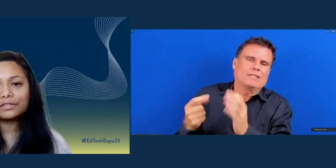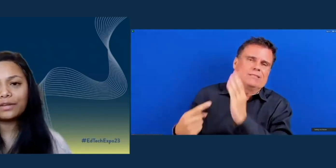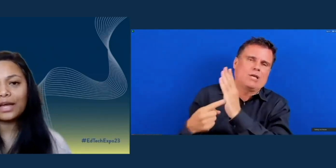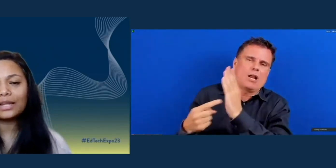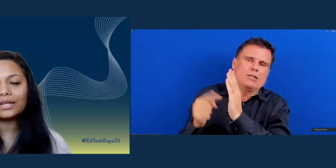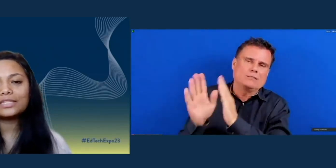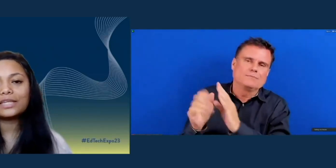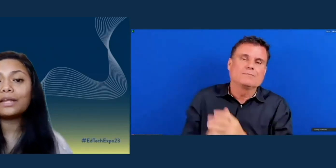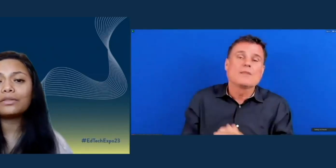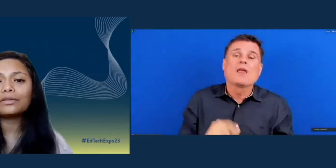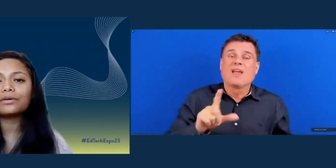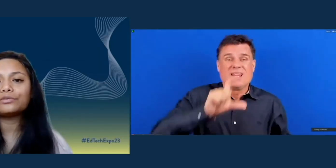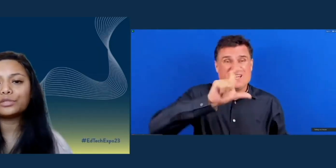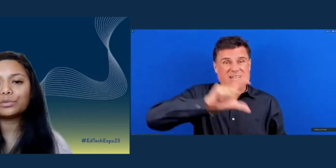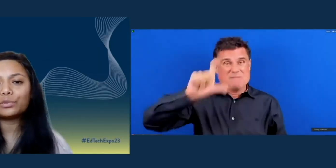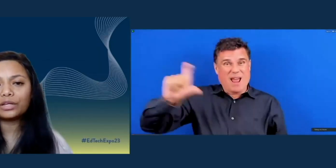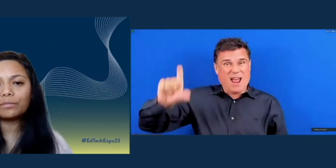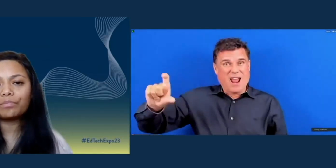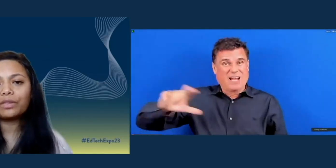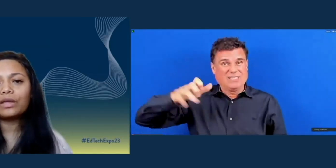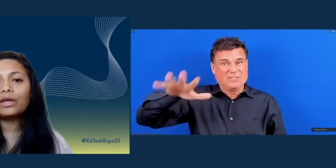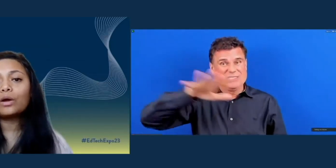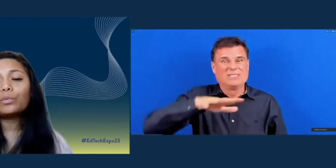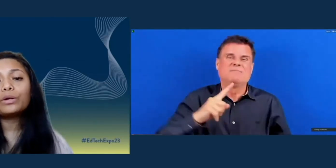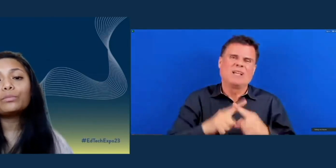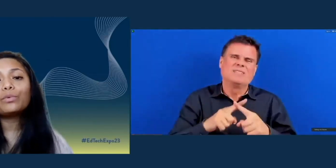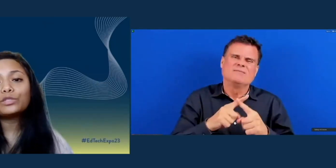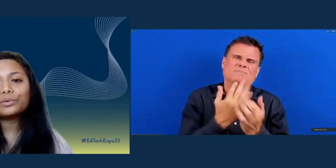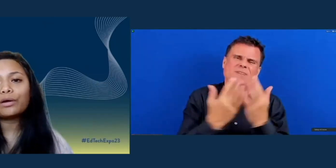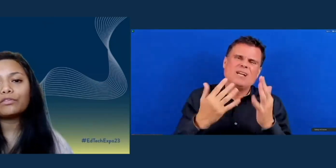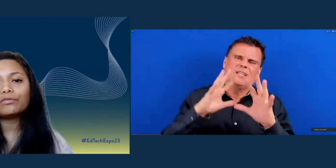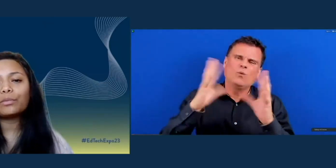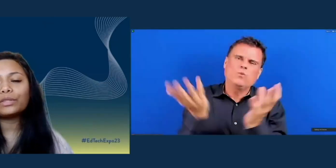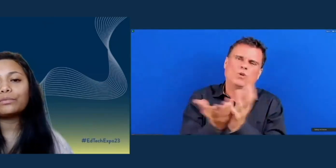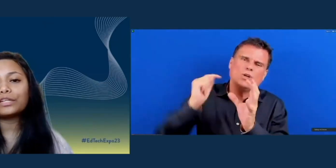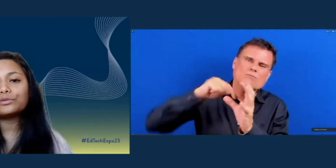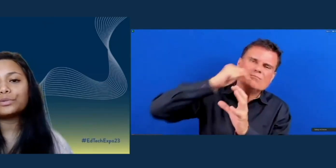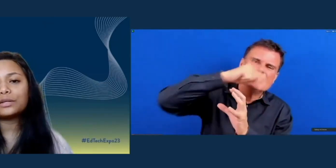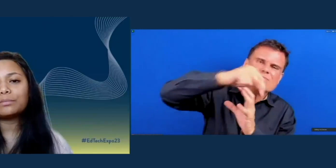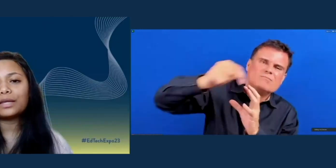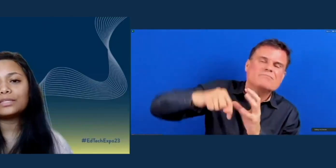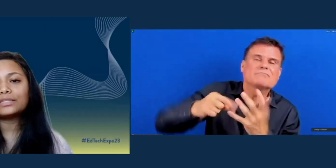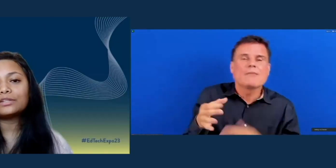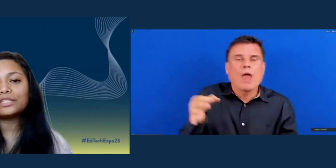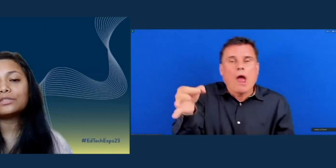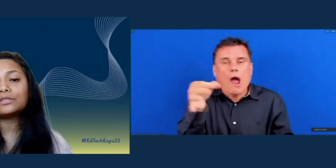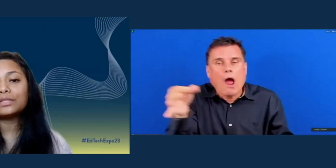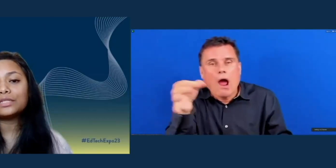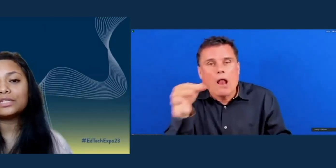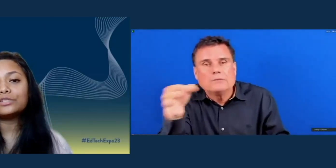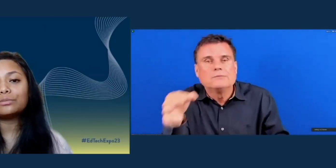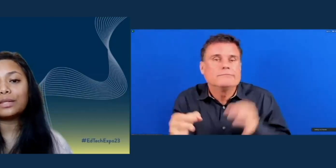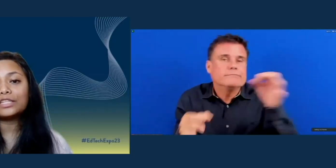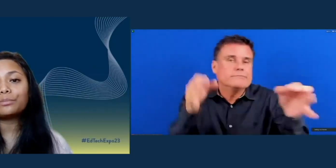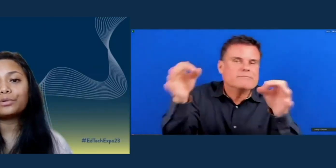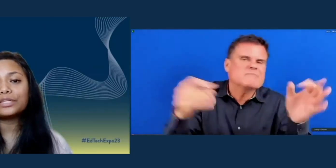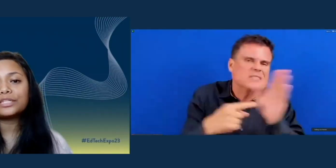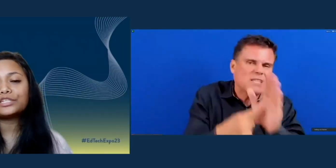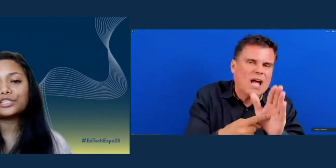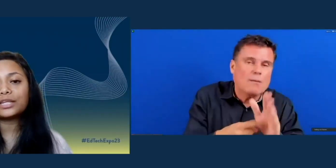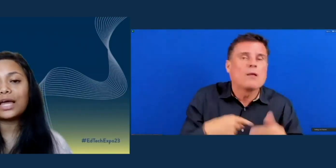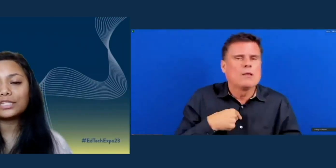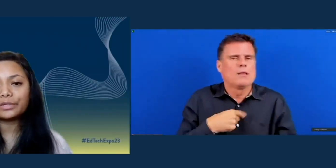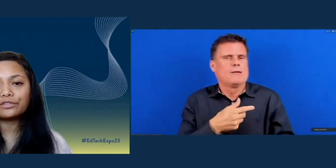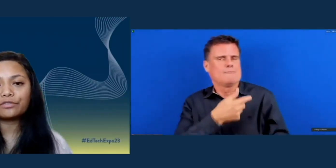the Pacific Islands, and many other countries we're working. What we're most proud of with Ready to Read and Play is our team's ability to blend the print